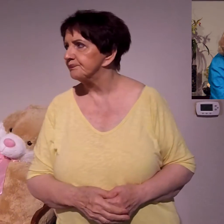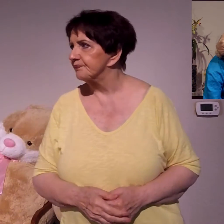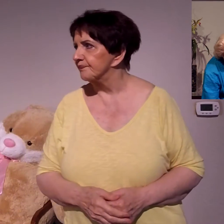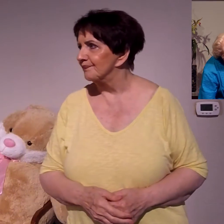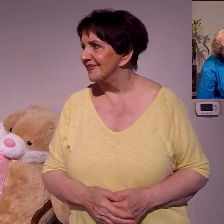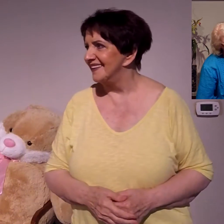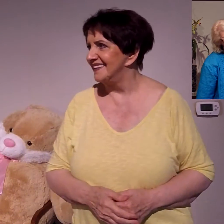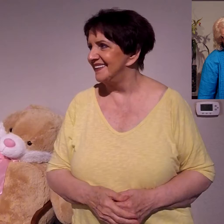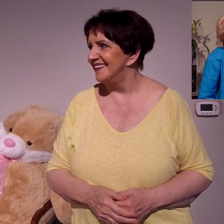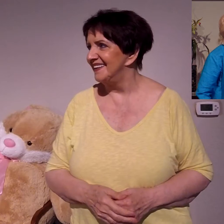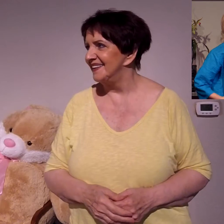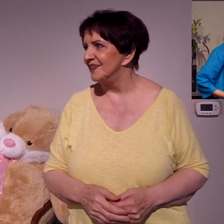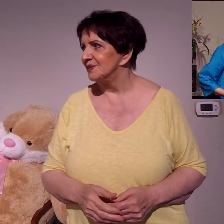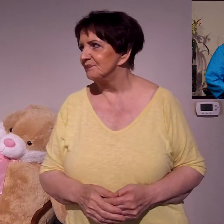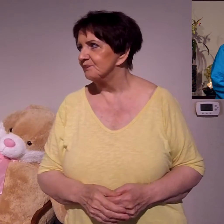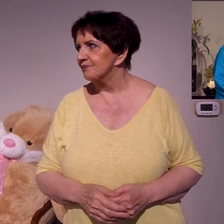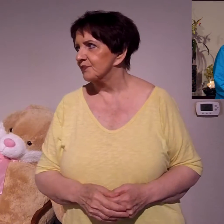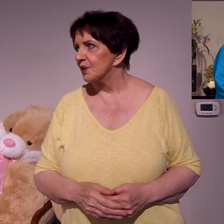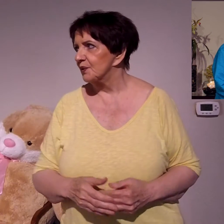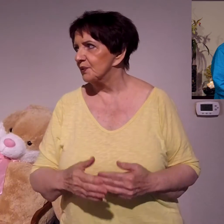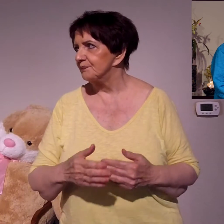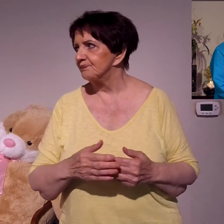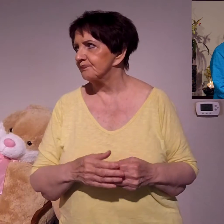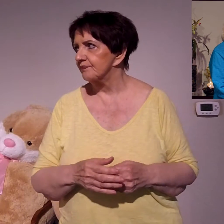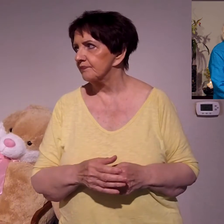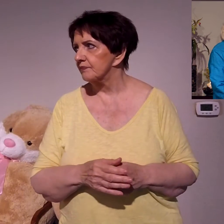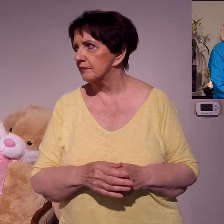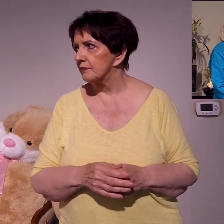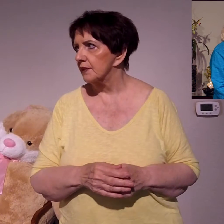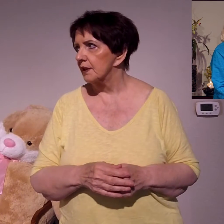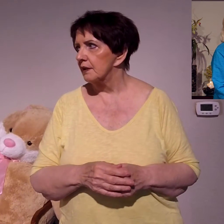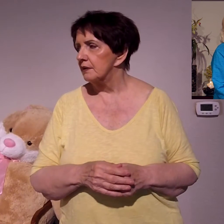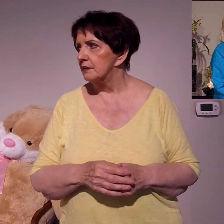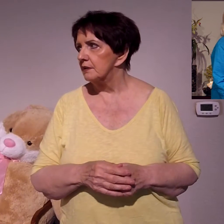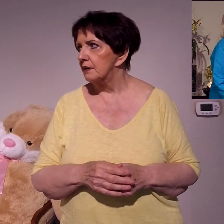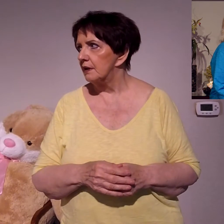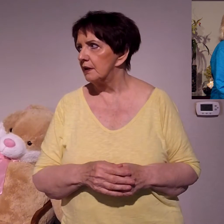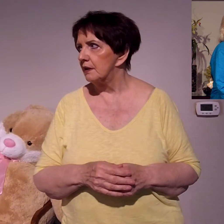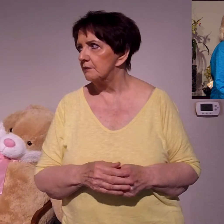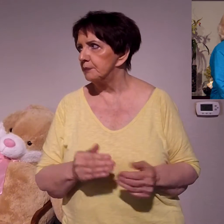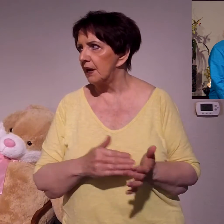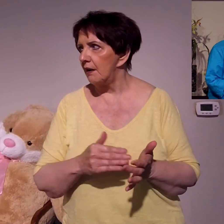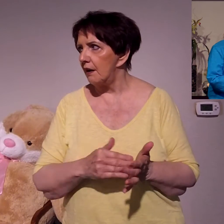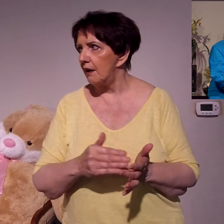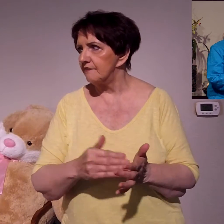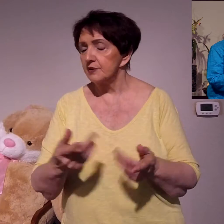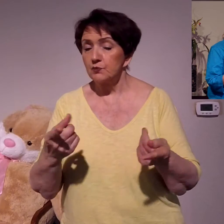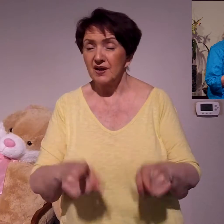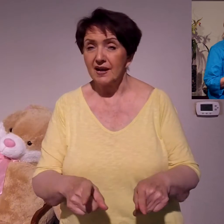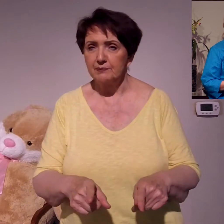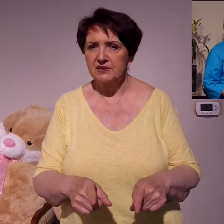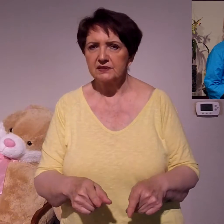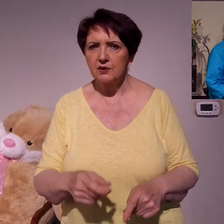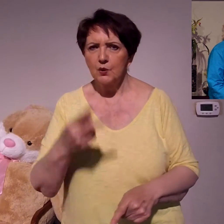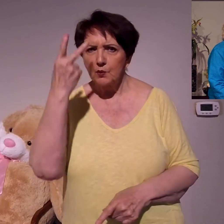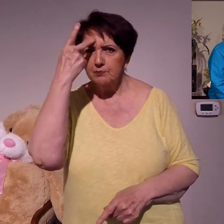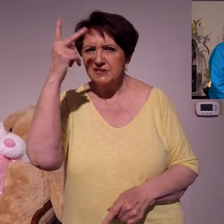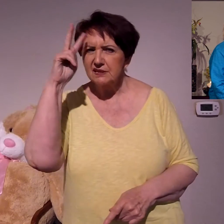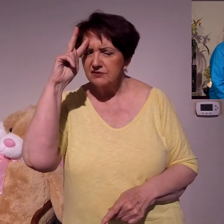there we go, whichever way you want to say it. But we often, I think, misunderstand this idea